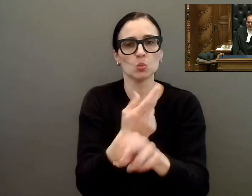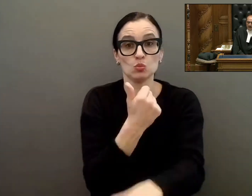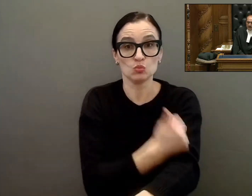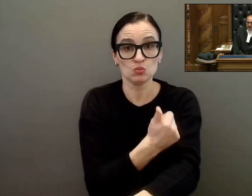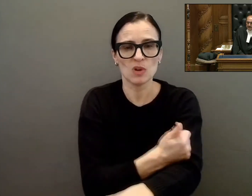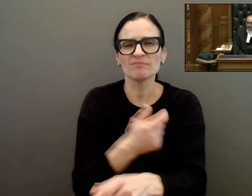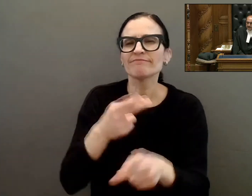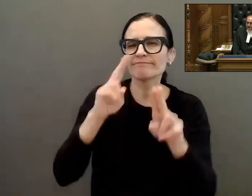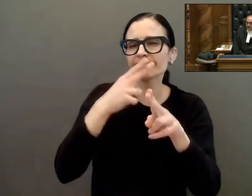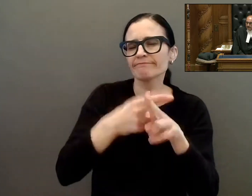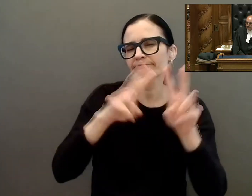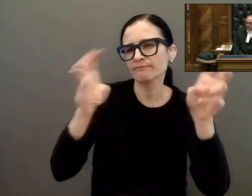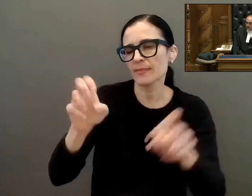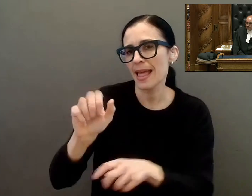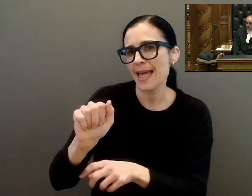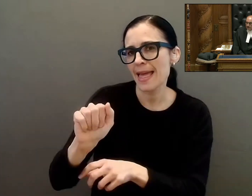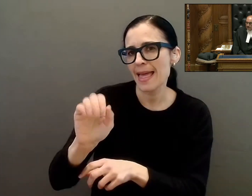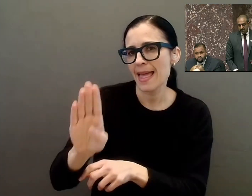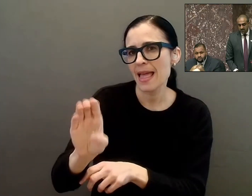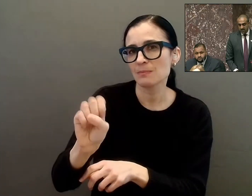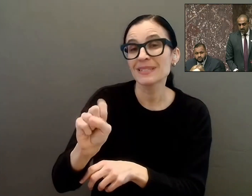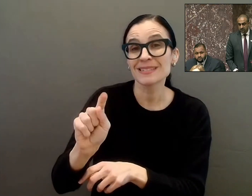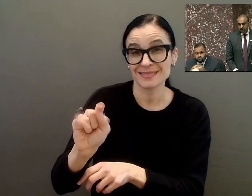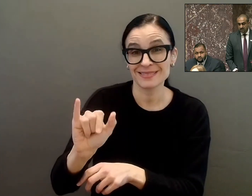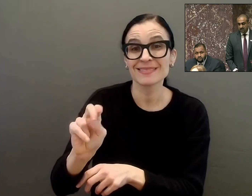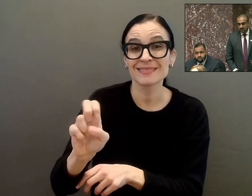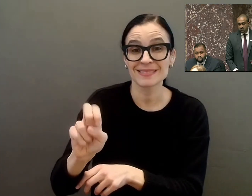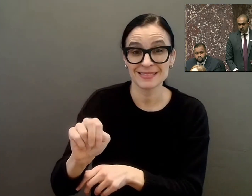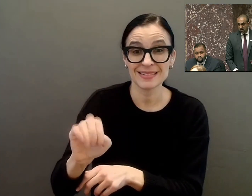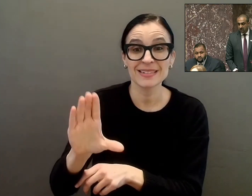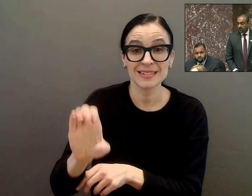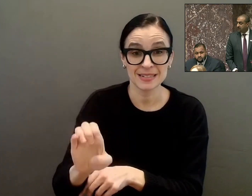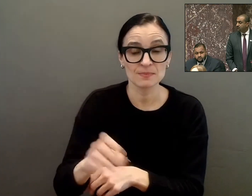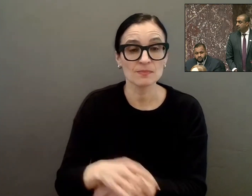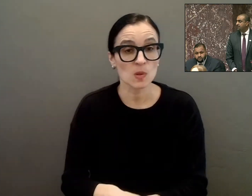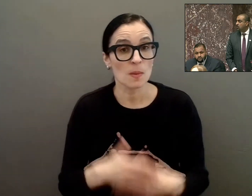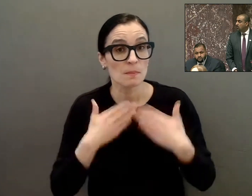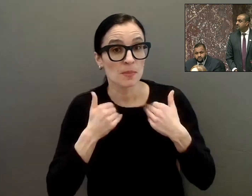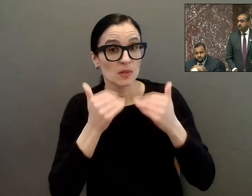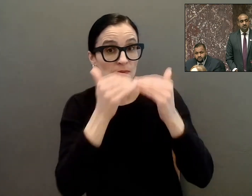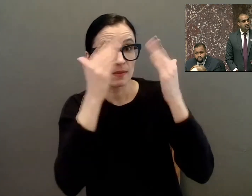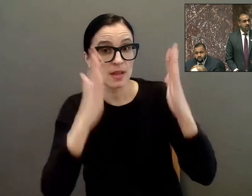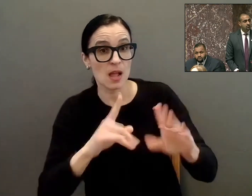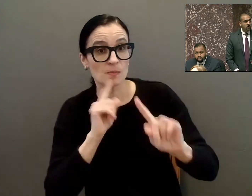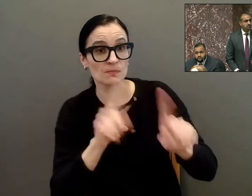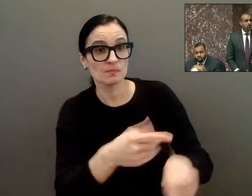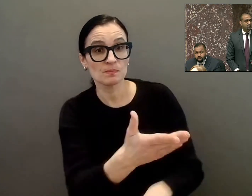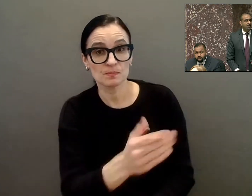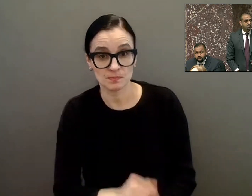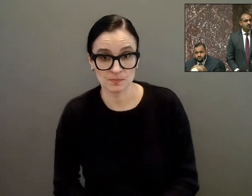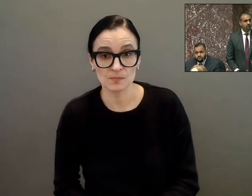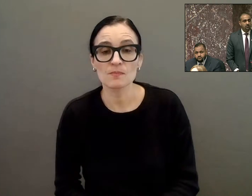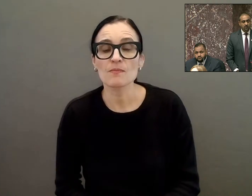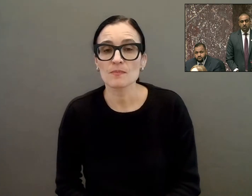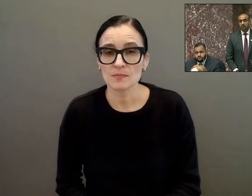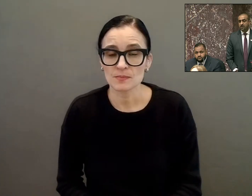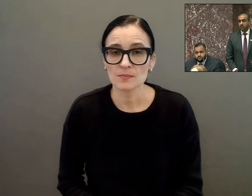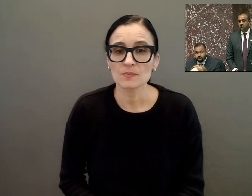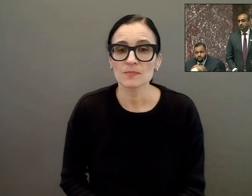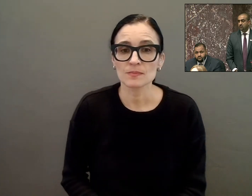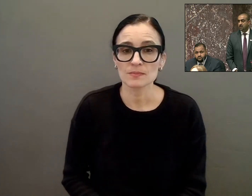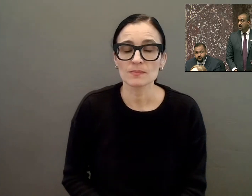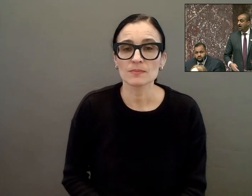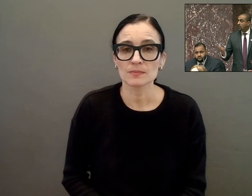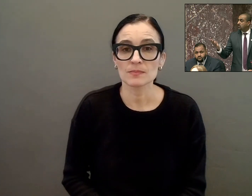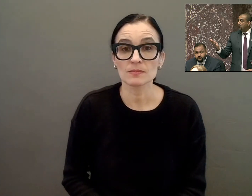Minister of Housing. Thank you, Honourable Speaker. And again, I think if the member wants to see more supportive housing for vulnerable people